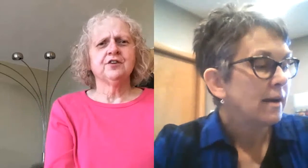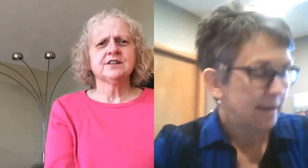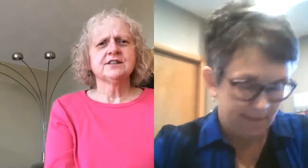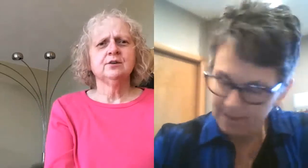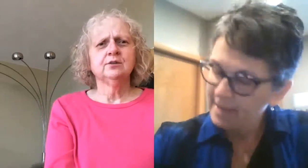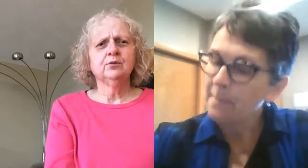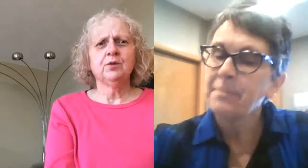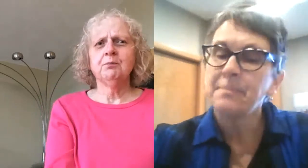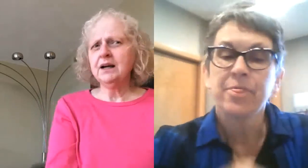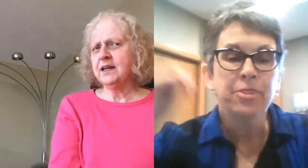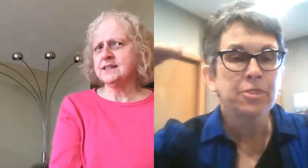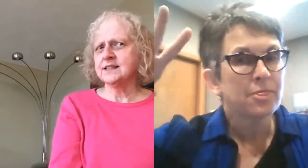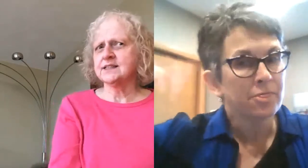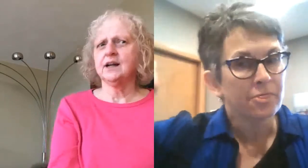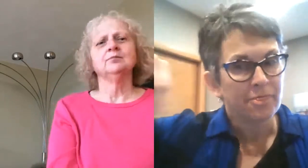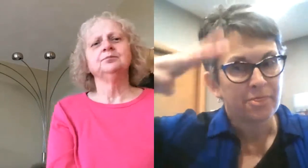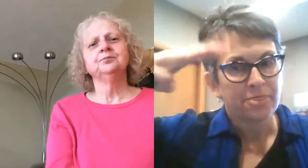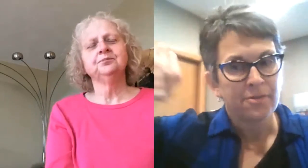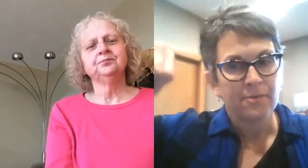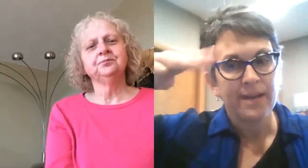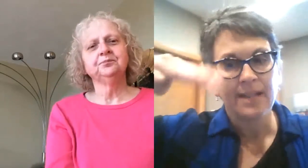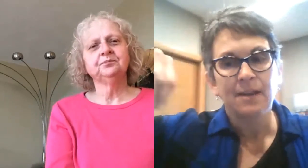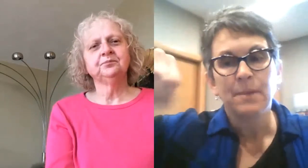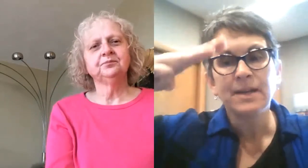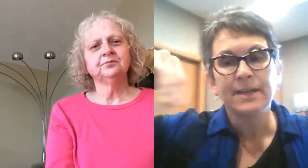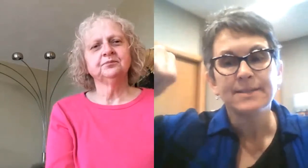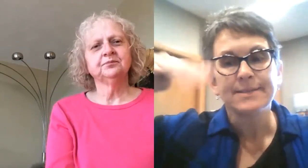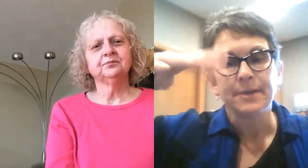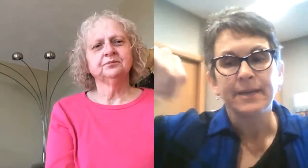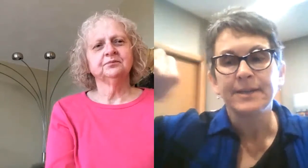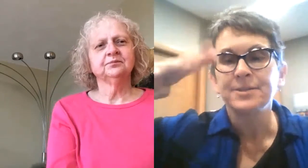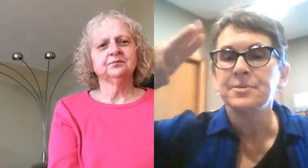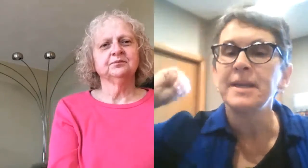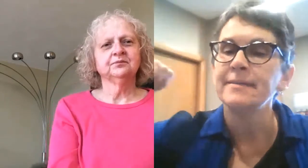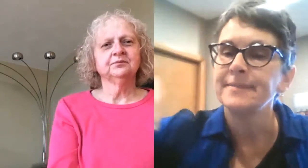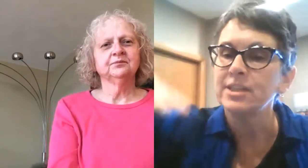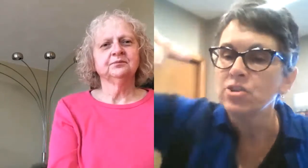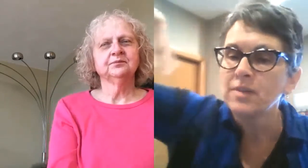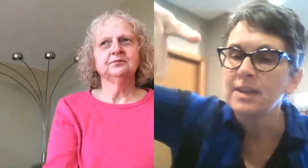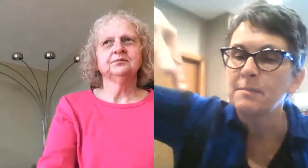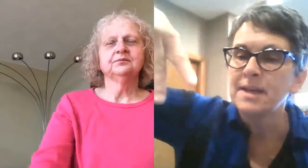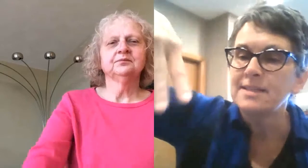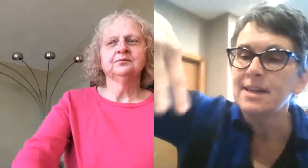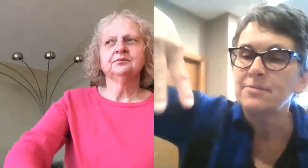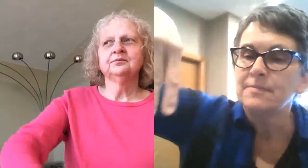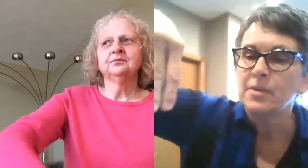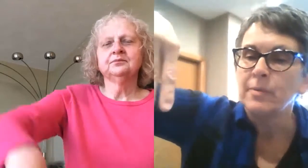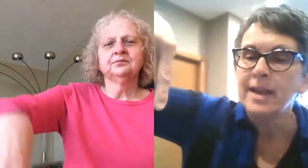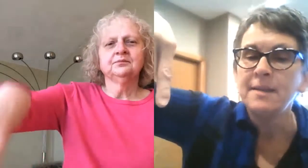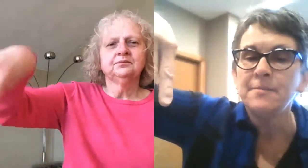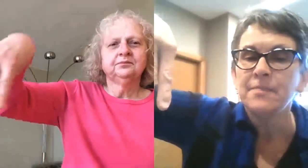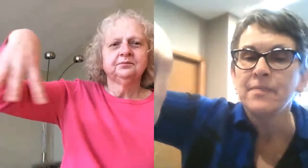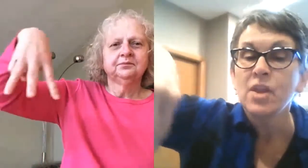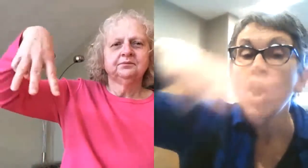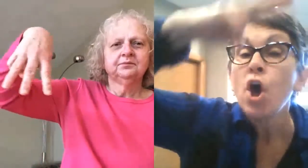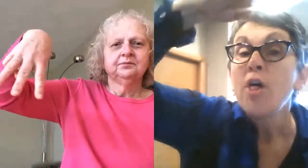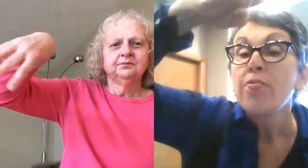of our favorites. Yep. With monkeys this time. Three little monkeys swinging in a tree. Get your three little monkeys out. You